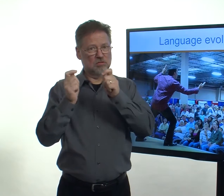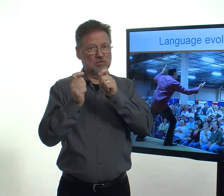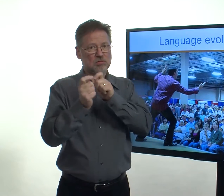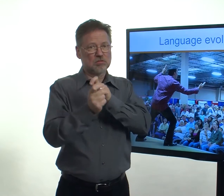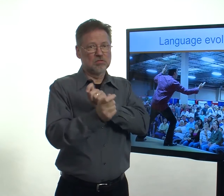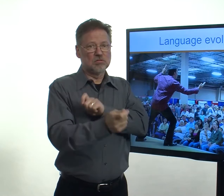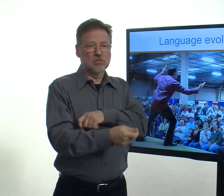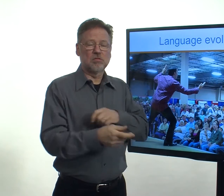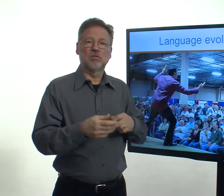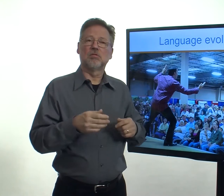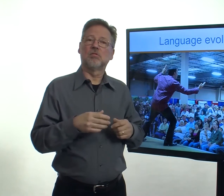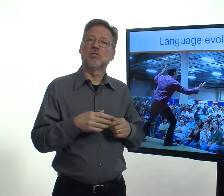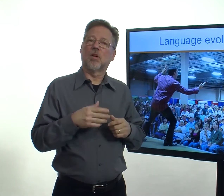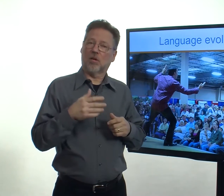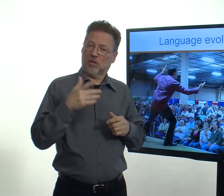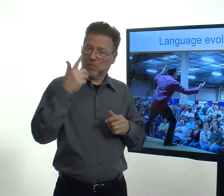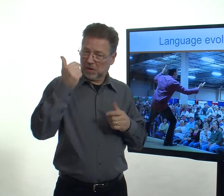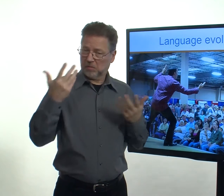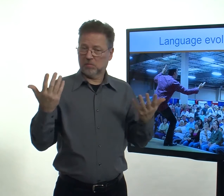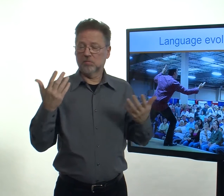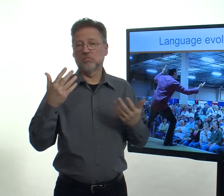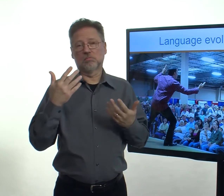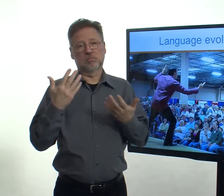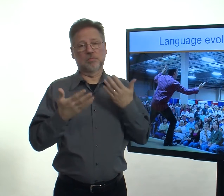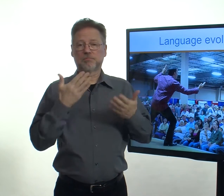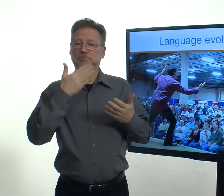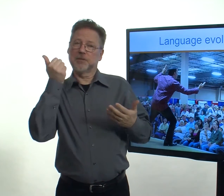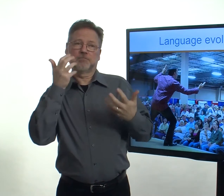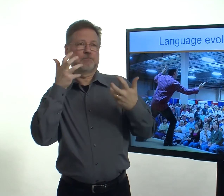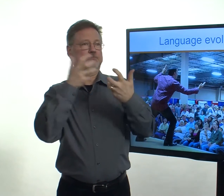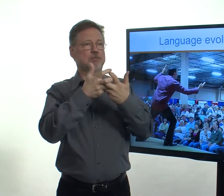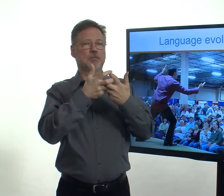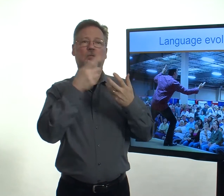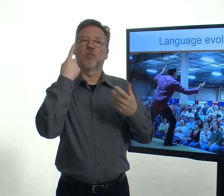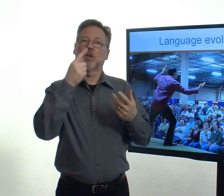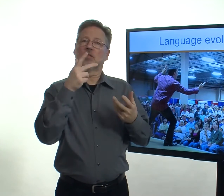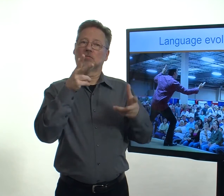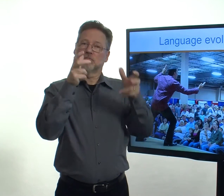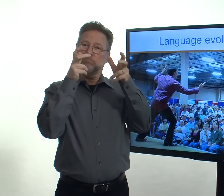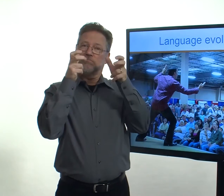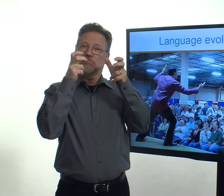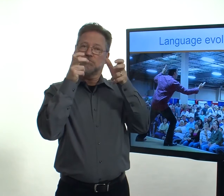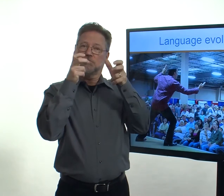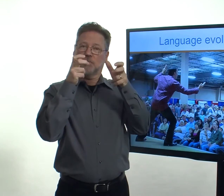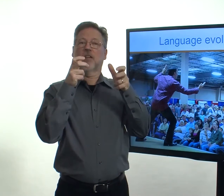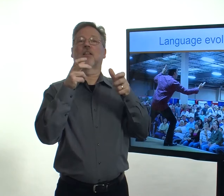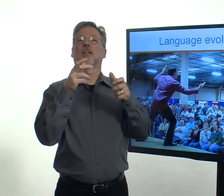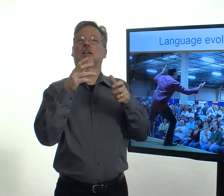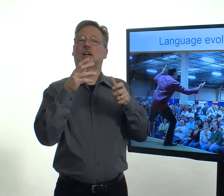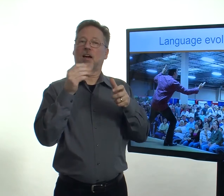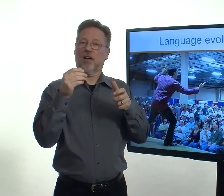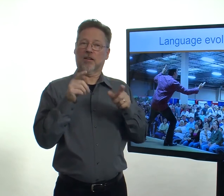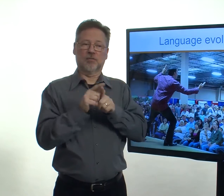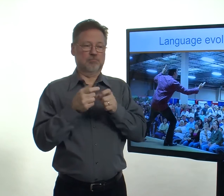evolved, changing possibly to make it better suited for both perception and